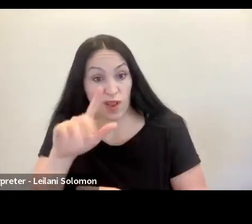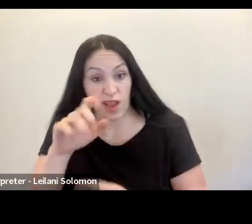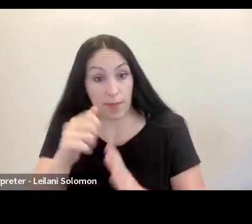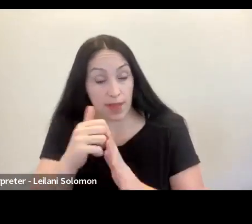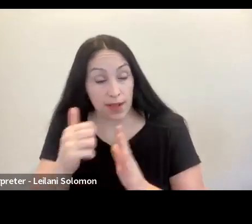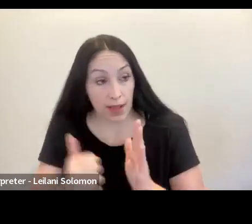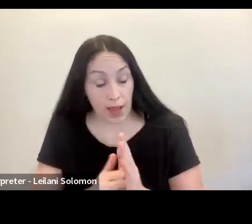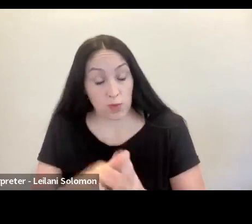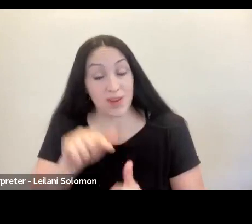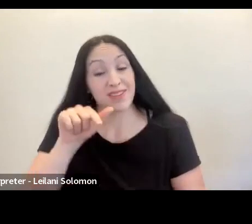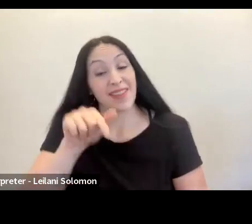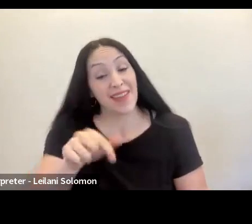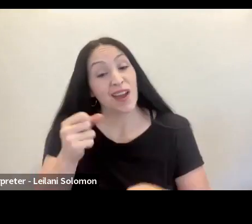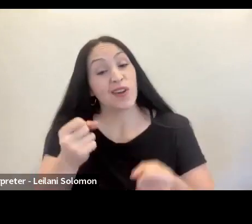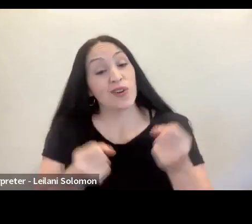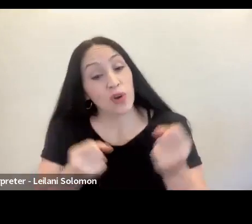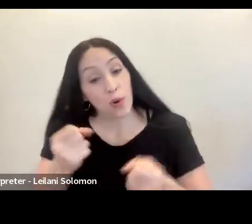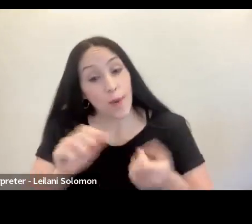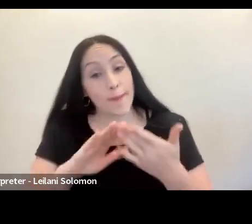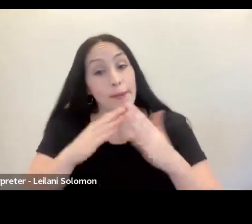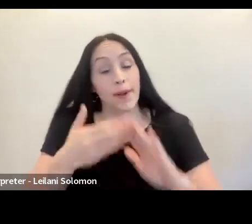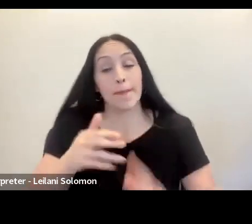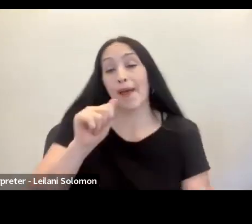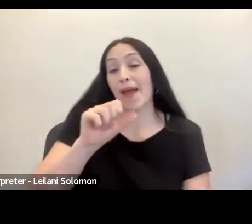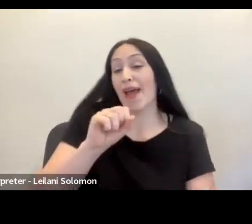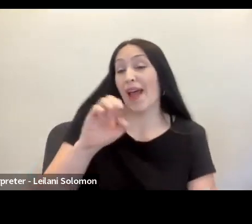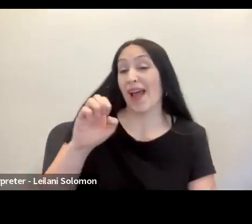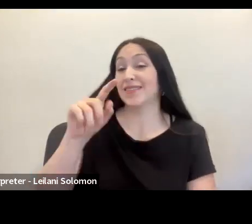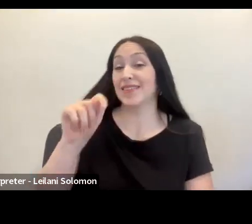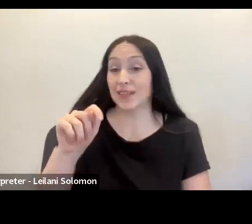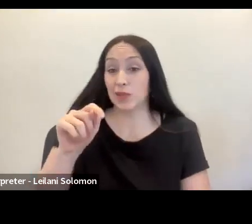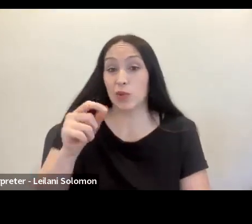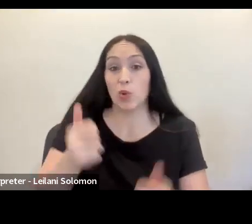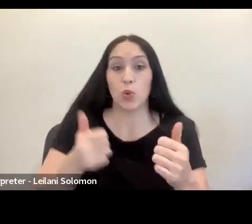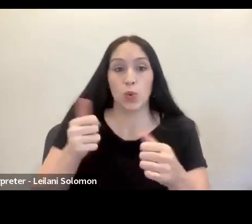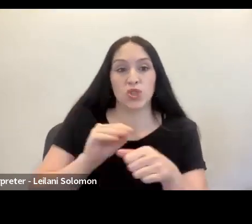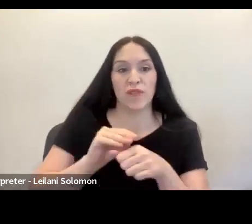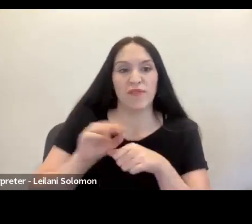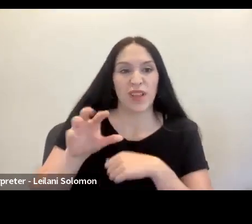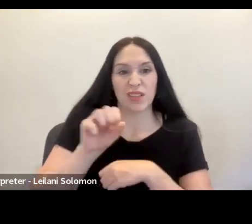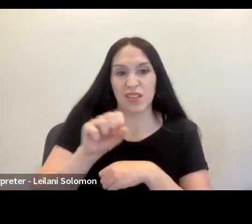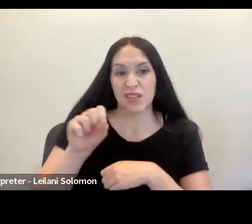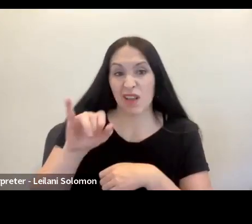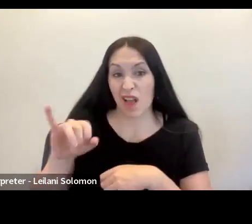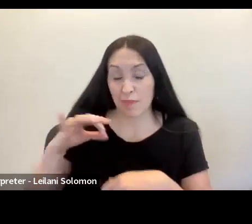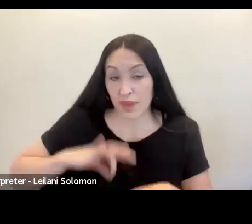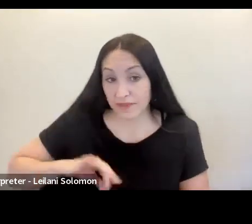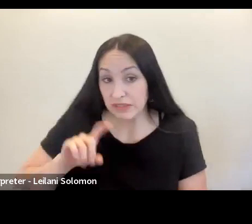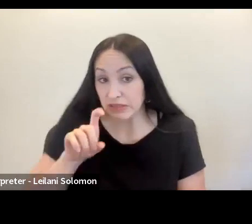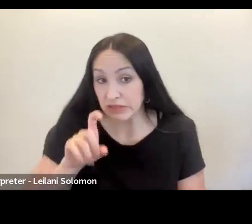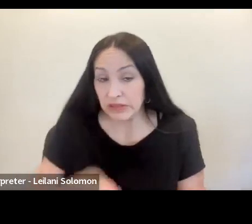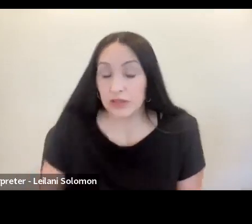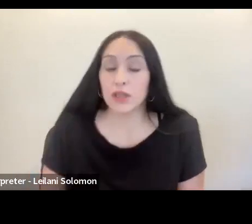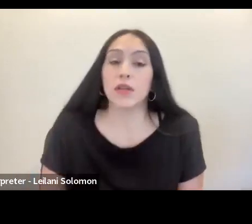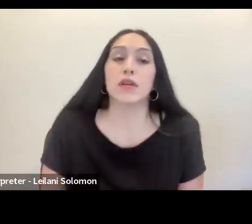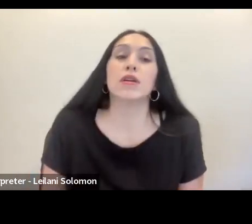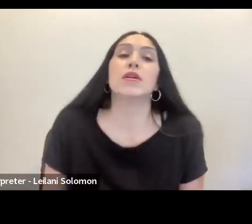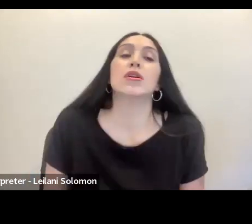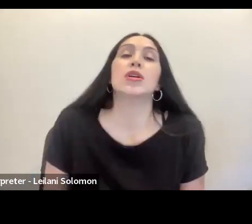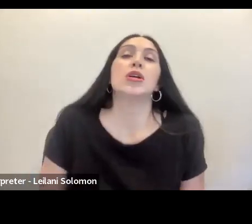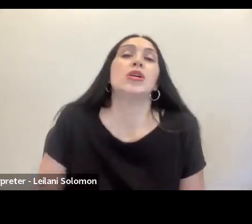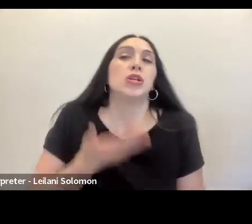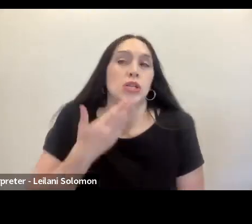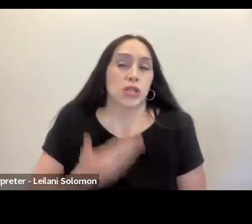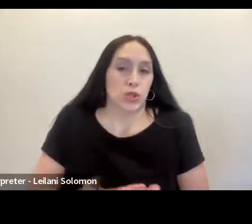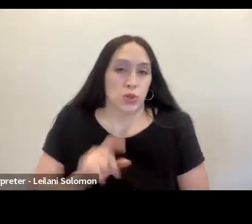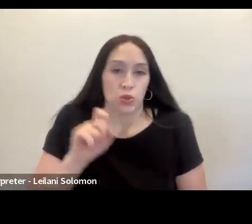asset which affects the SSI benefits? How do you title it? Good question. For additional rules on SSI, they